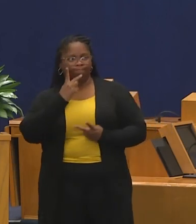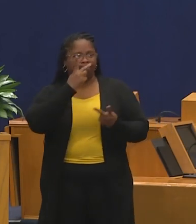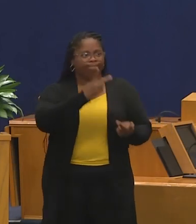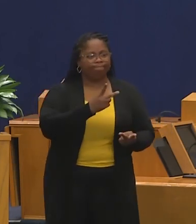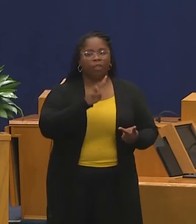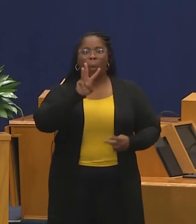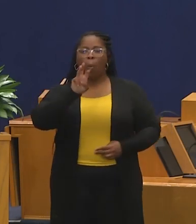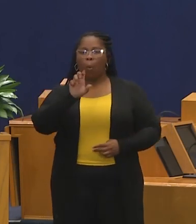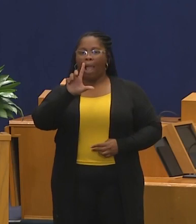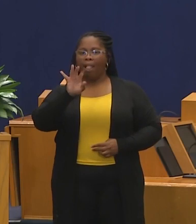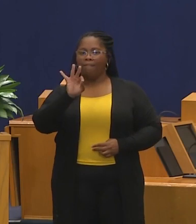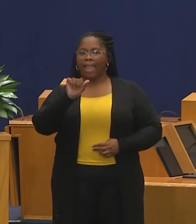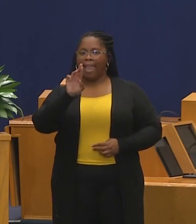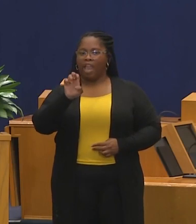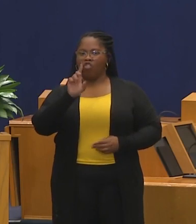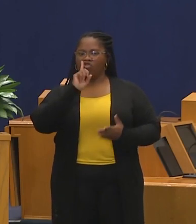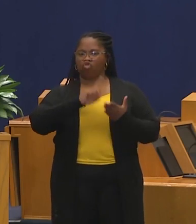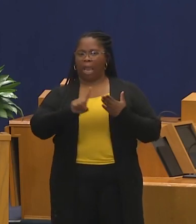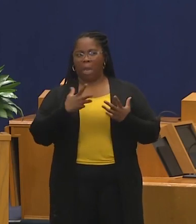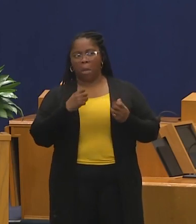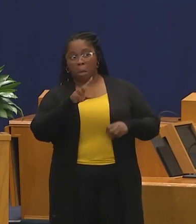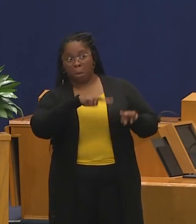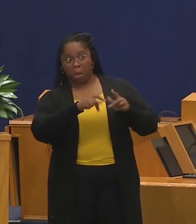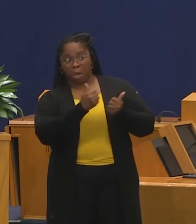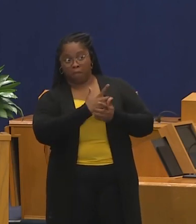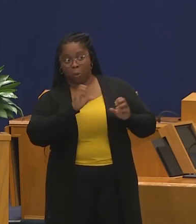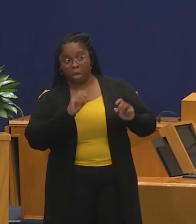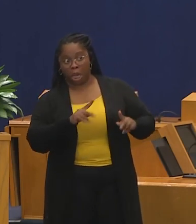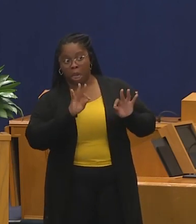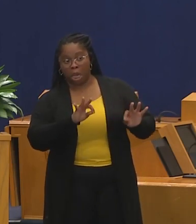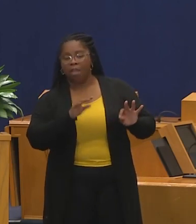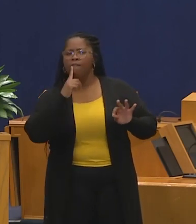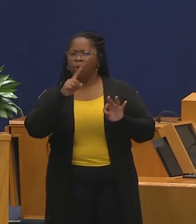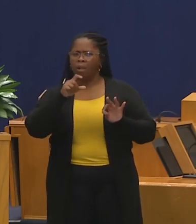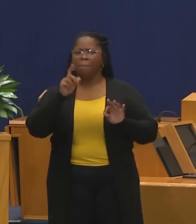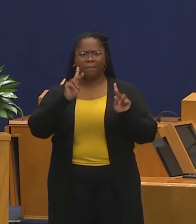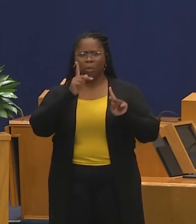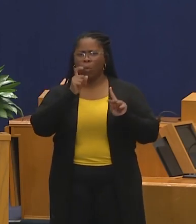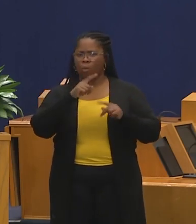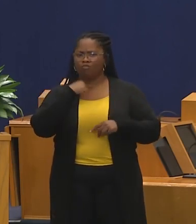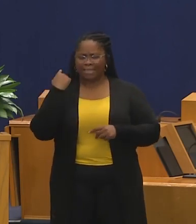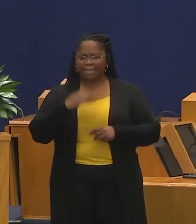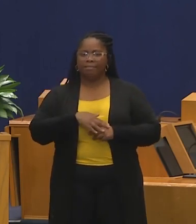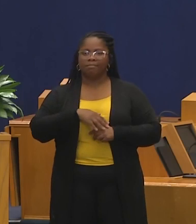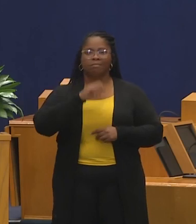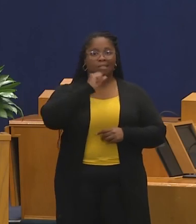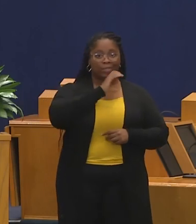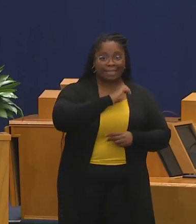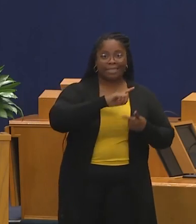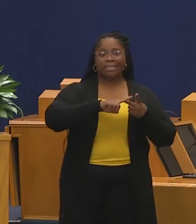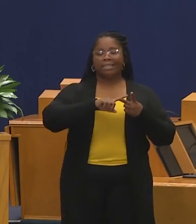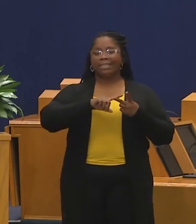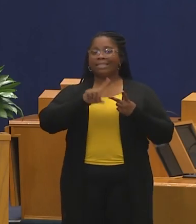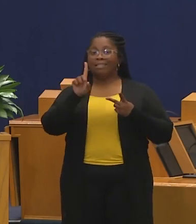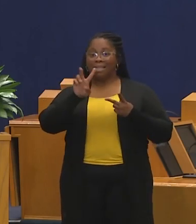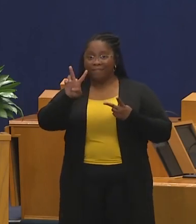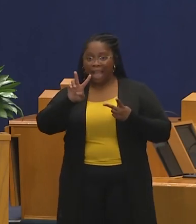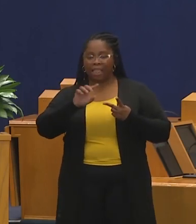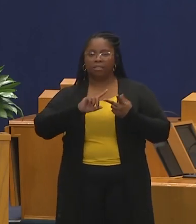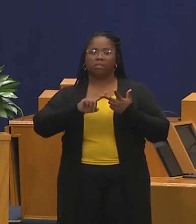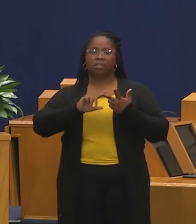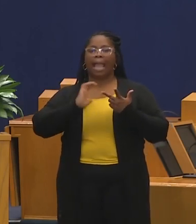welfare of every single person who could be at risk. That includes the elderly, domestic violence, and our children.